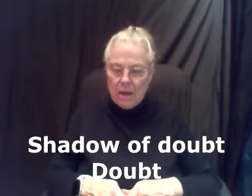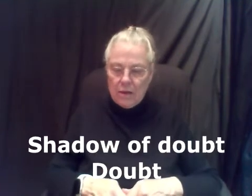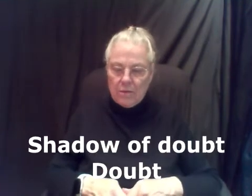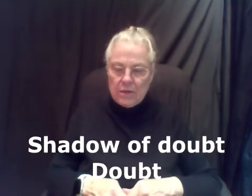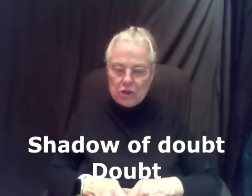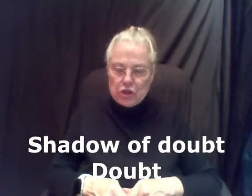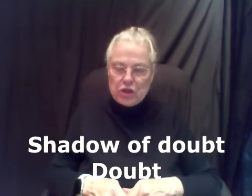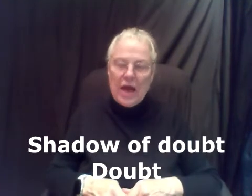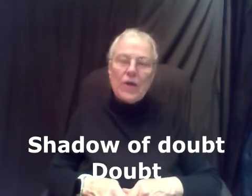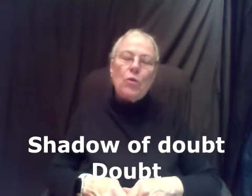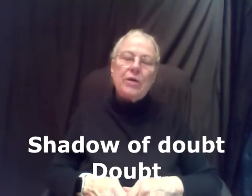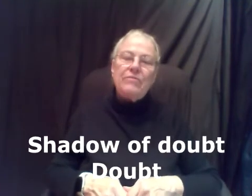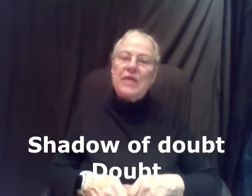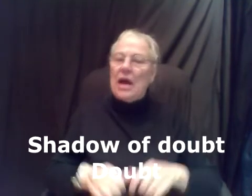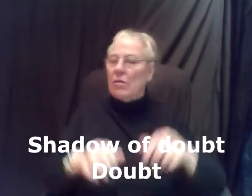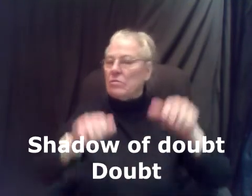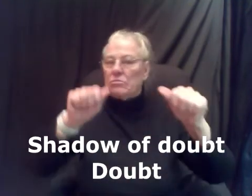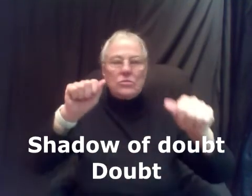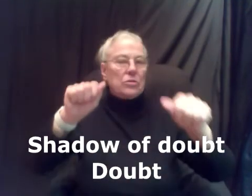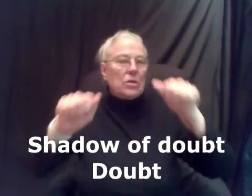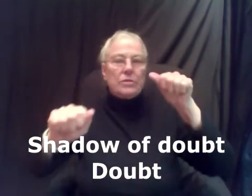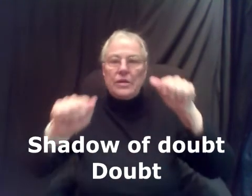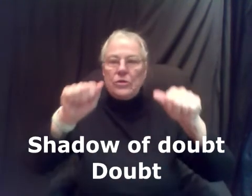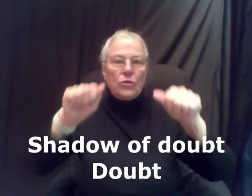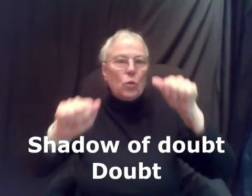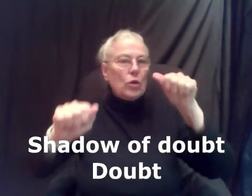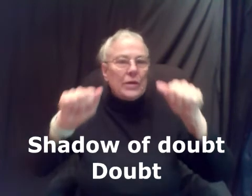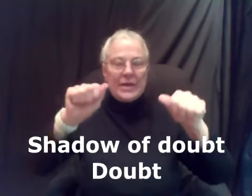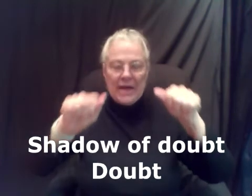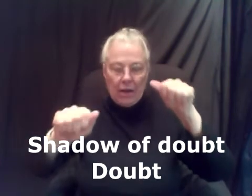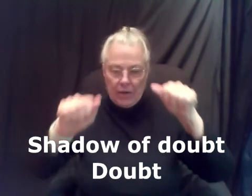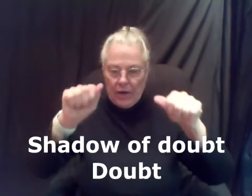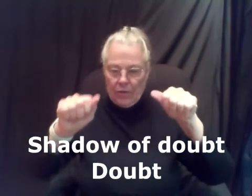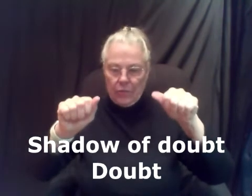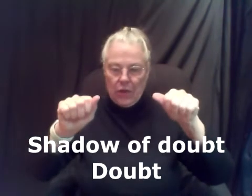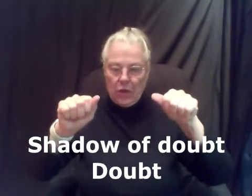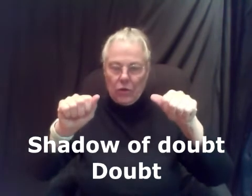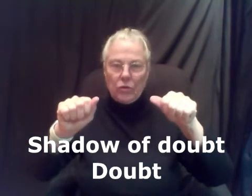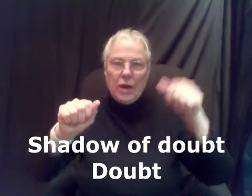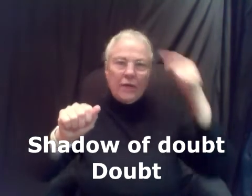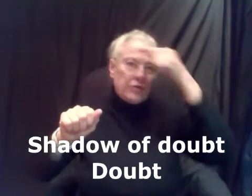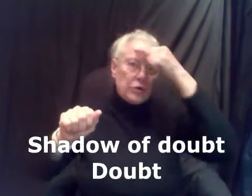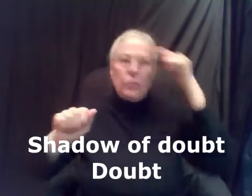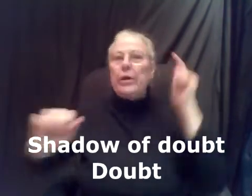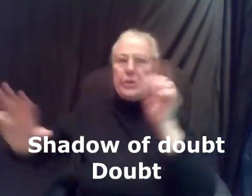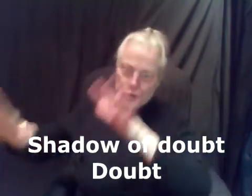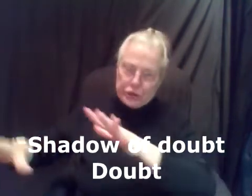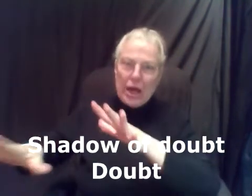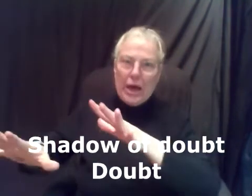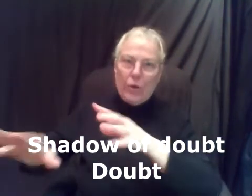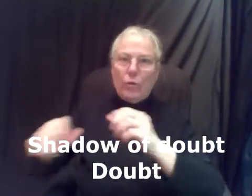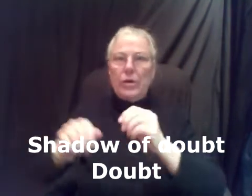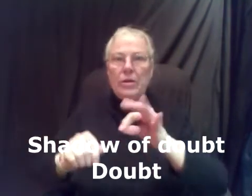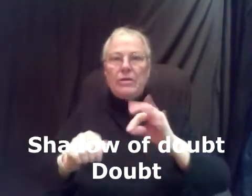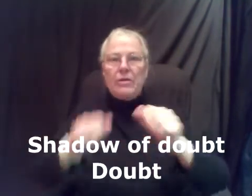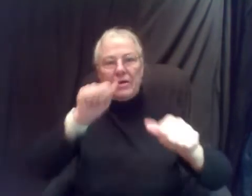the shadow of doubt. You only do the word doubt here. You don't have to do shadow of doubt.